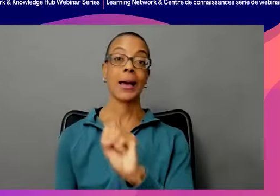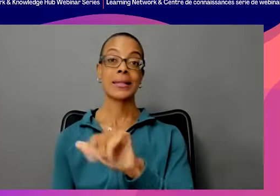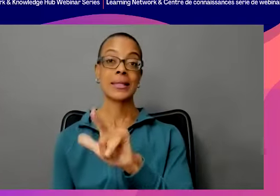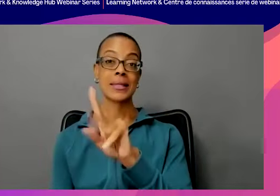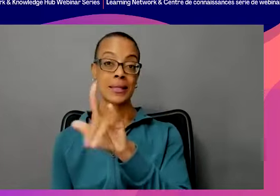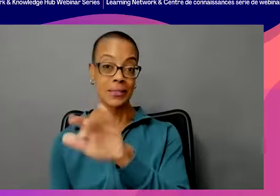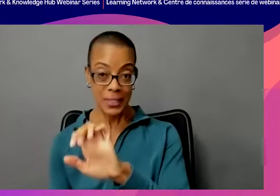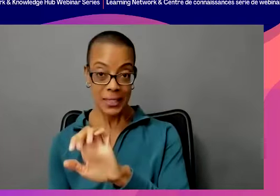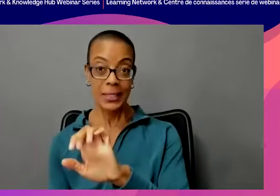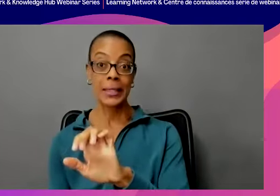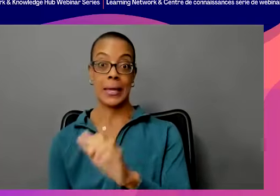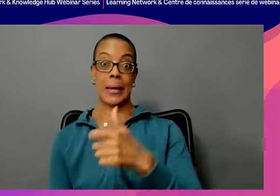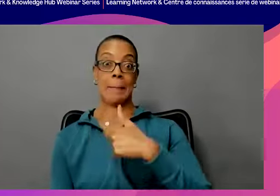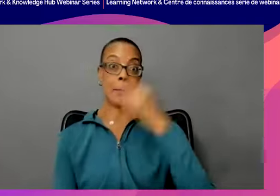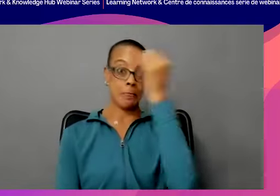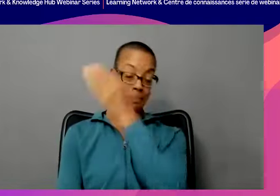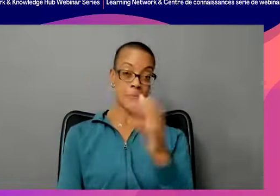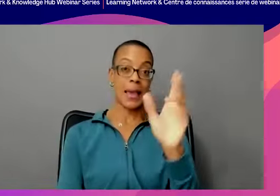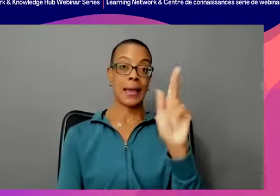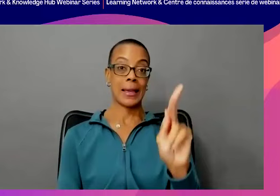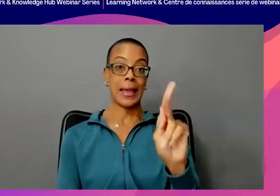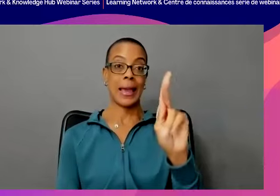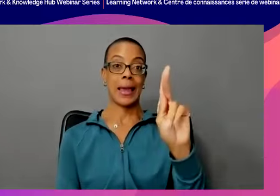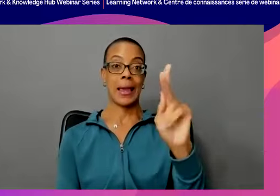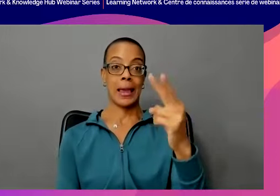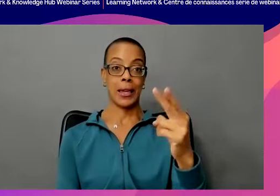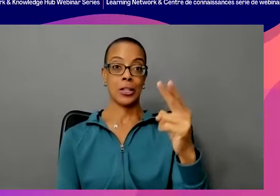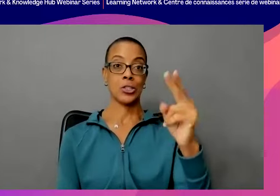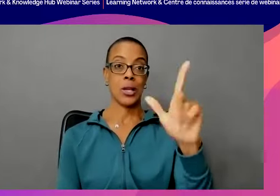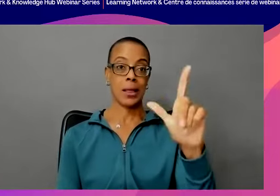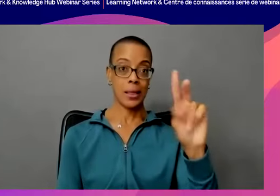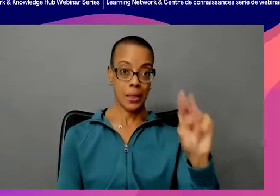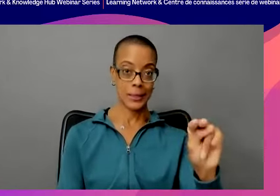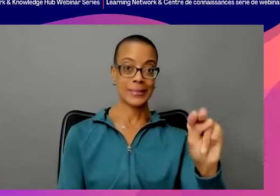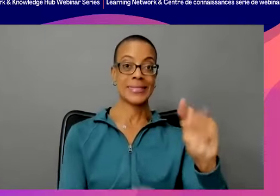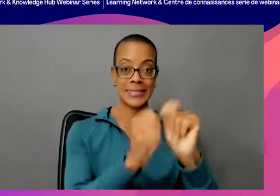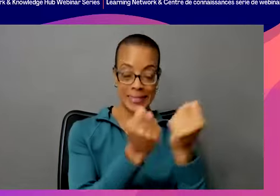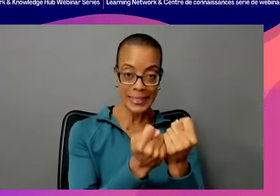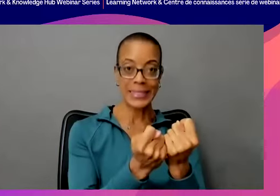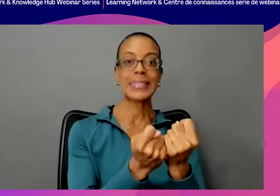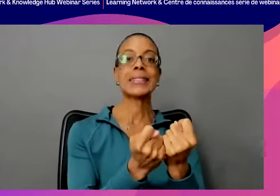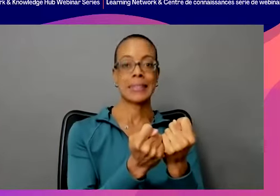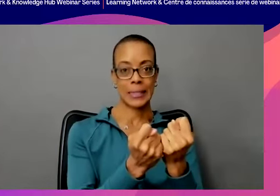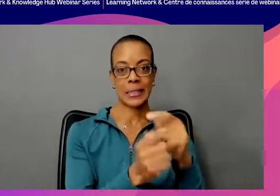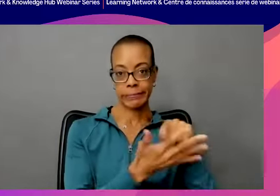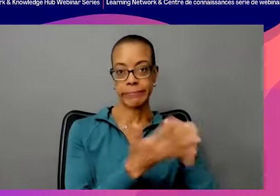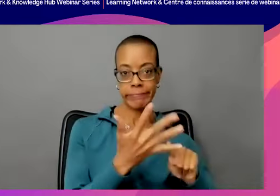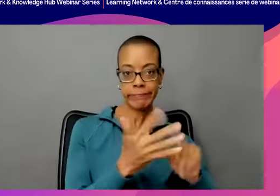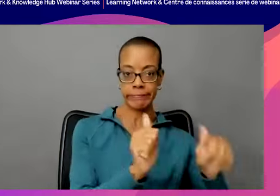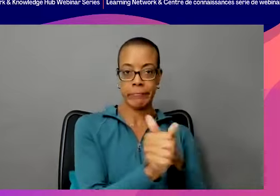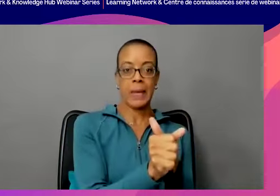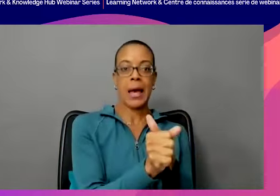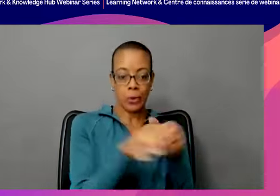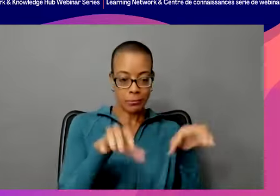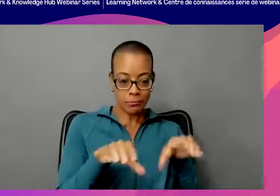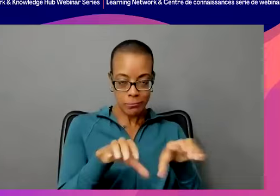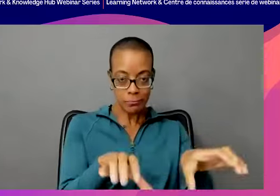you to the entire KH and LN team for working in the background, Jade, Jasmine, Margarita, Annalie, Sabri, and